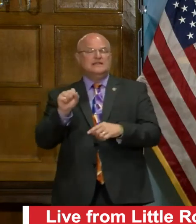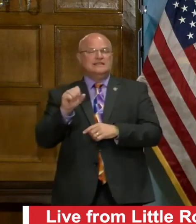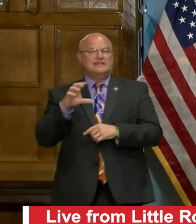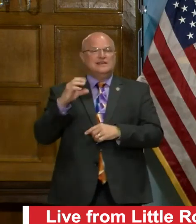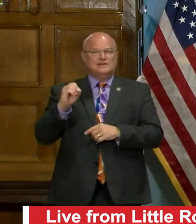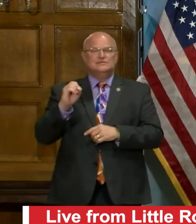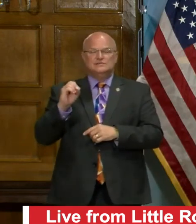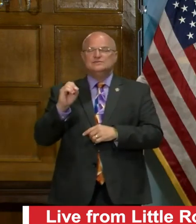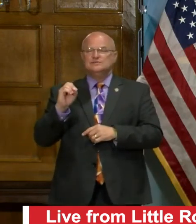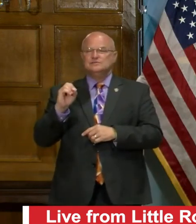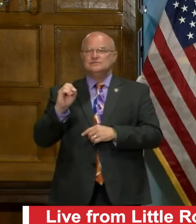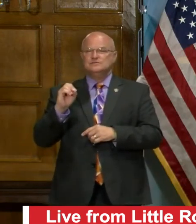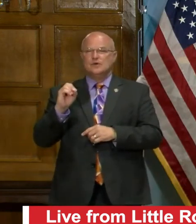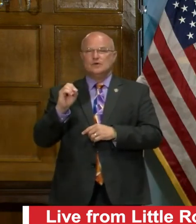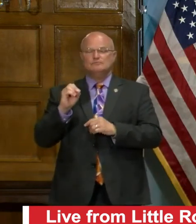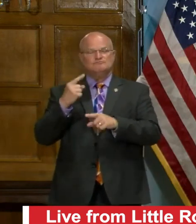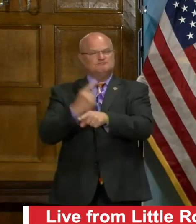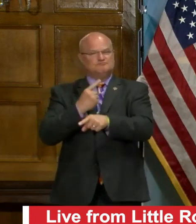so